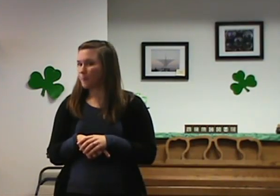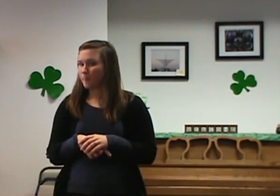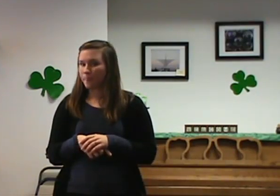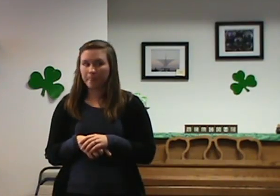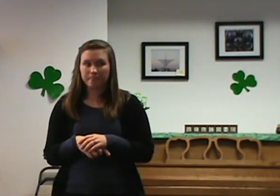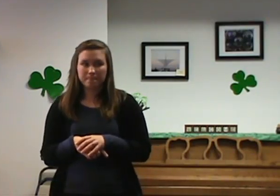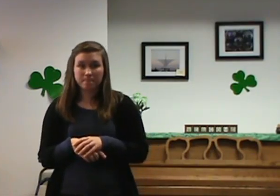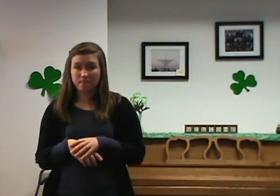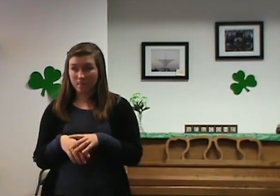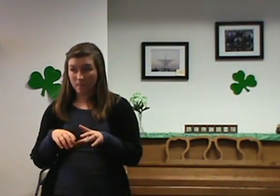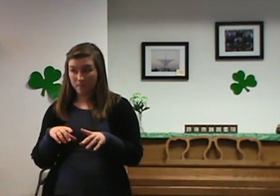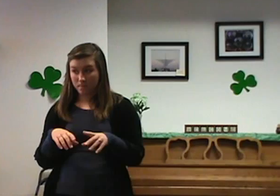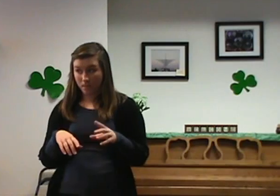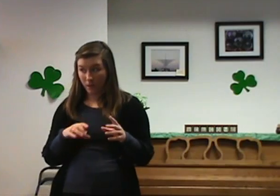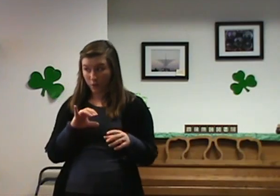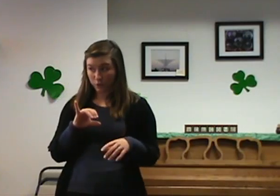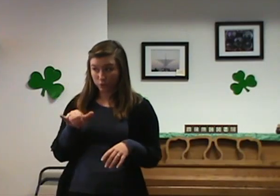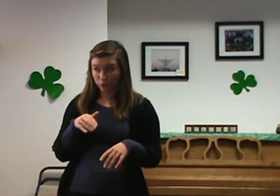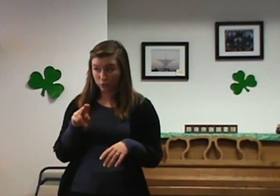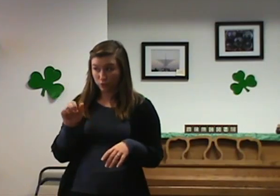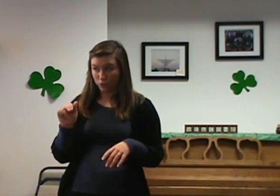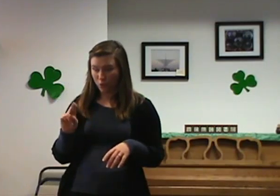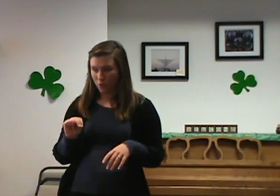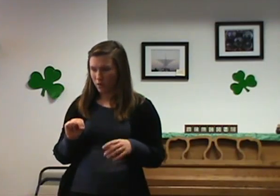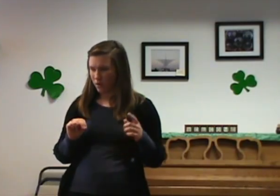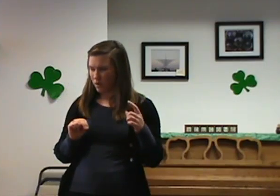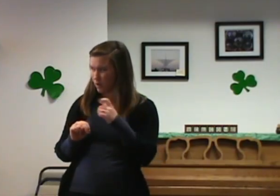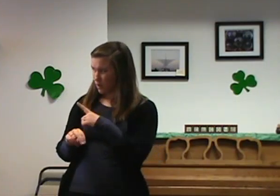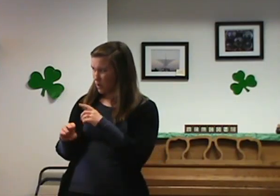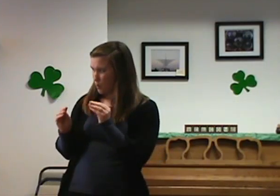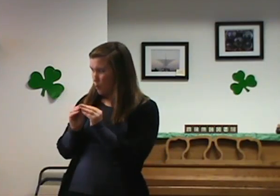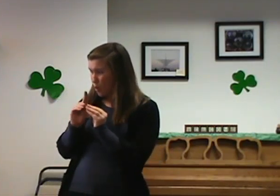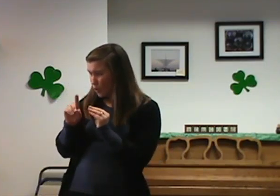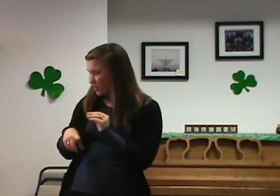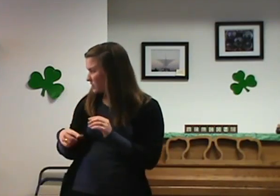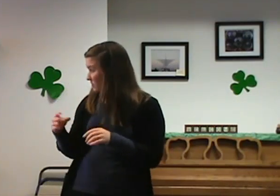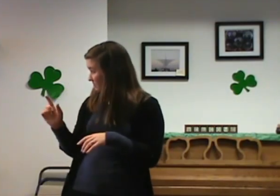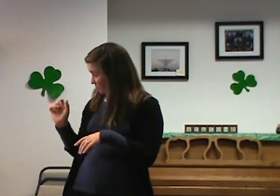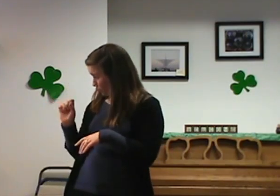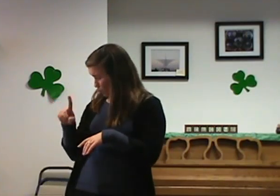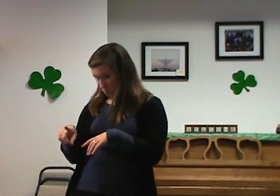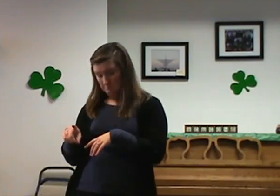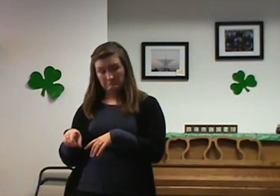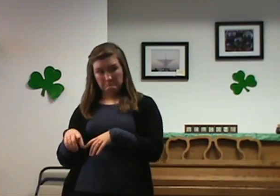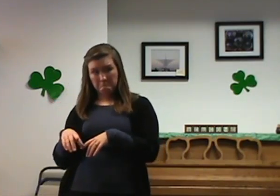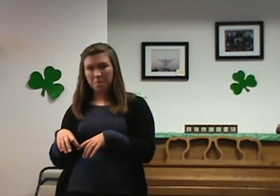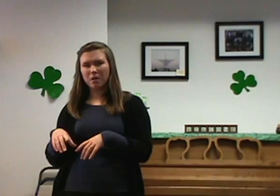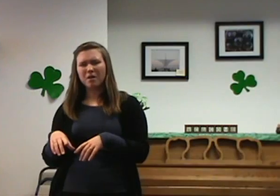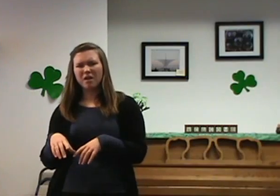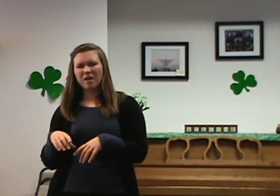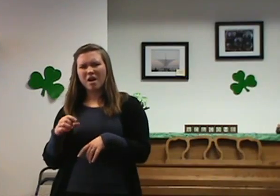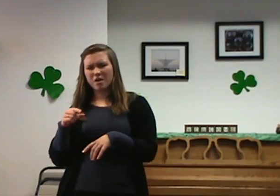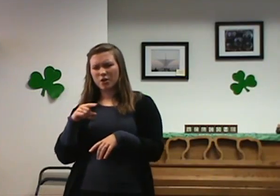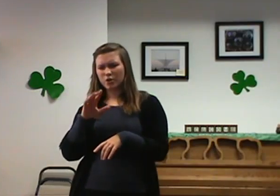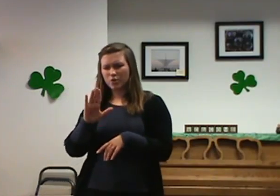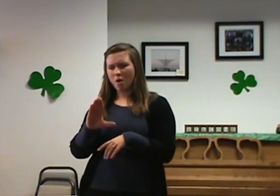Any other question? I have one. So you make assessments and then you do referrals, is that correct?